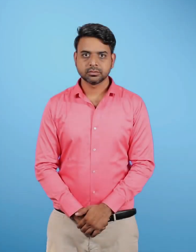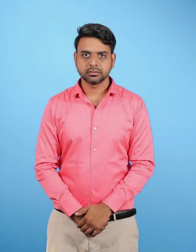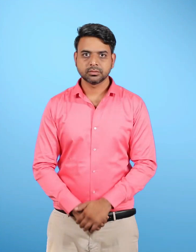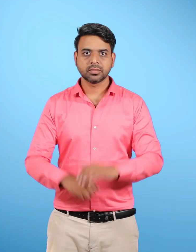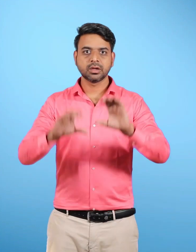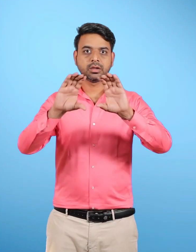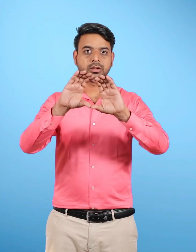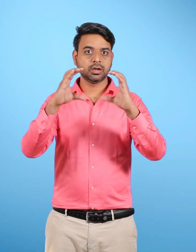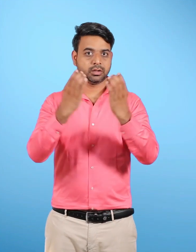for Class 6,